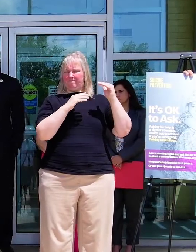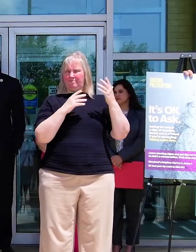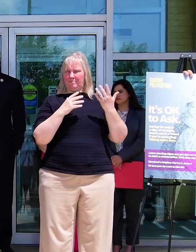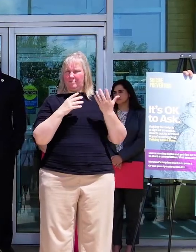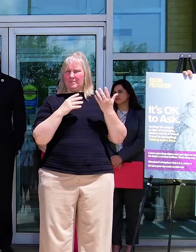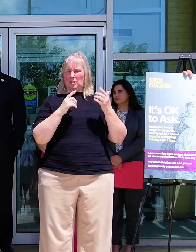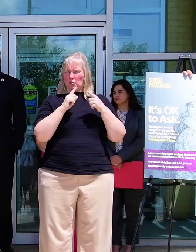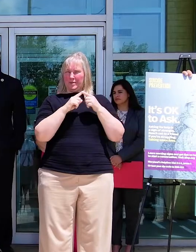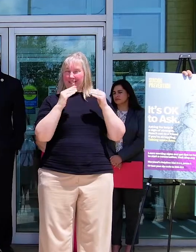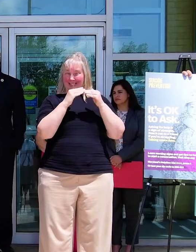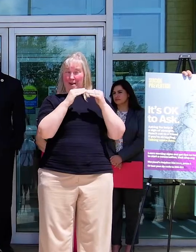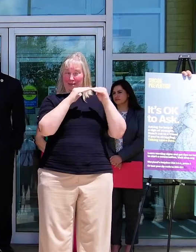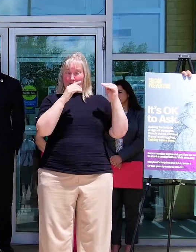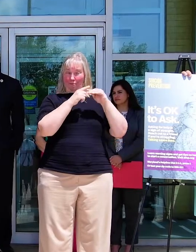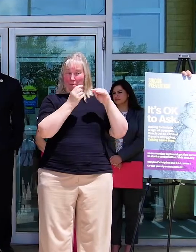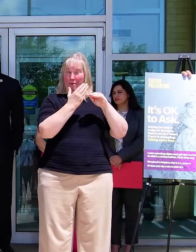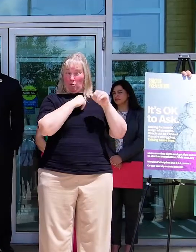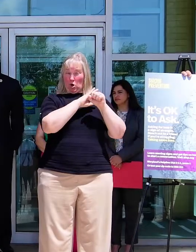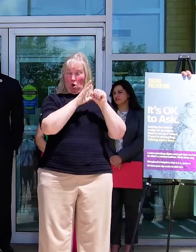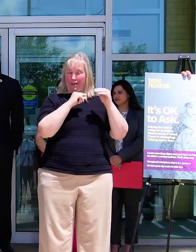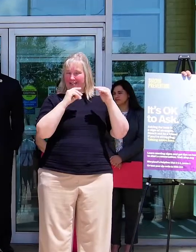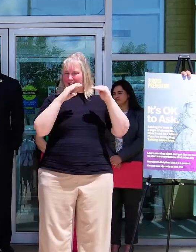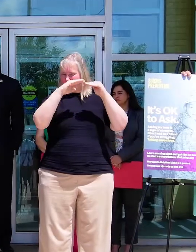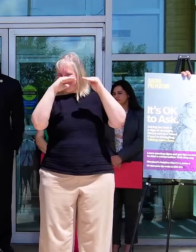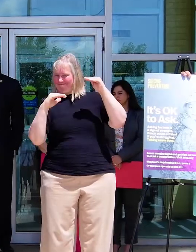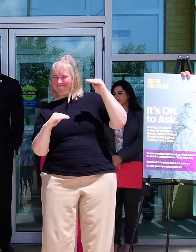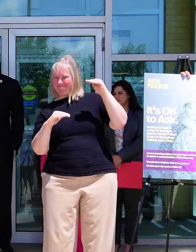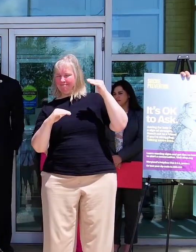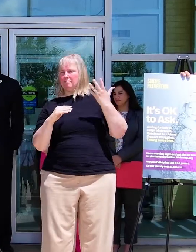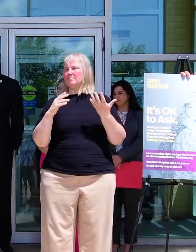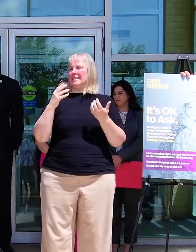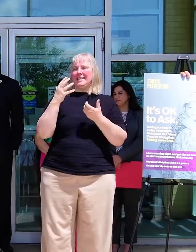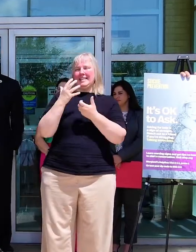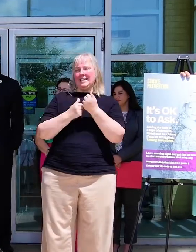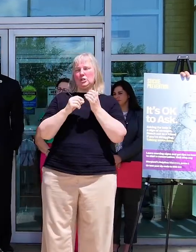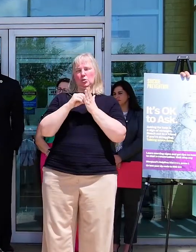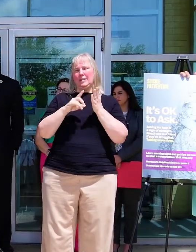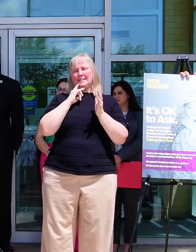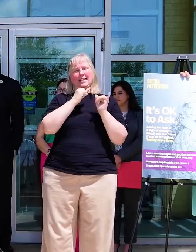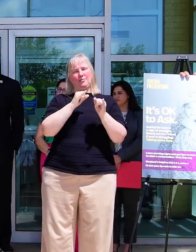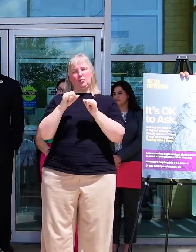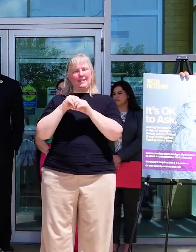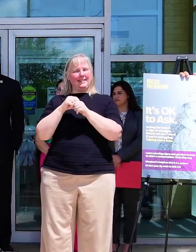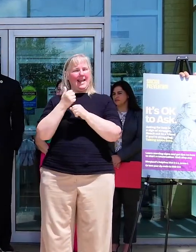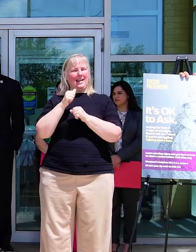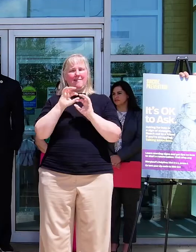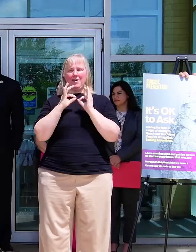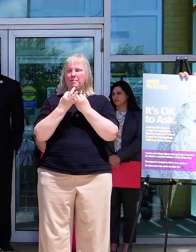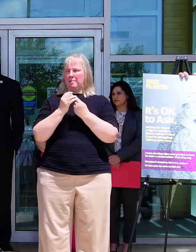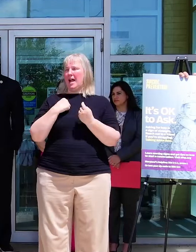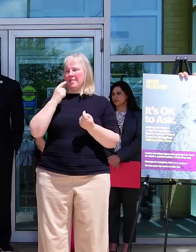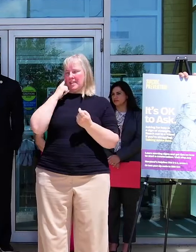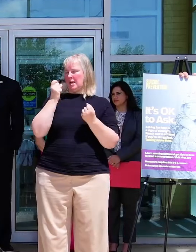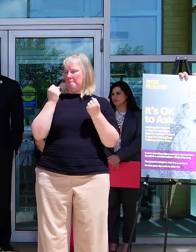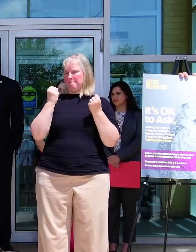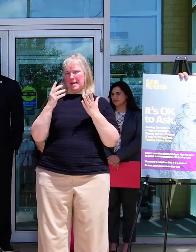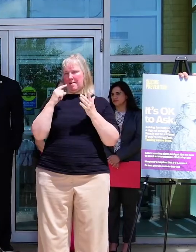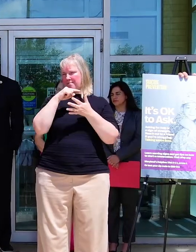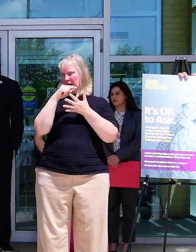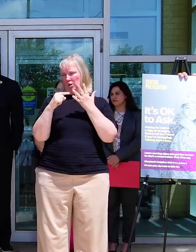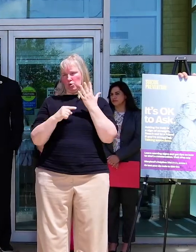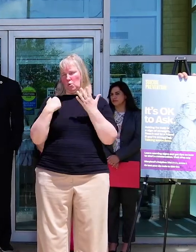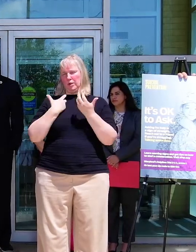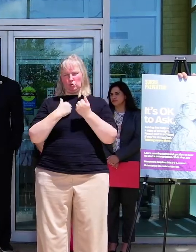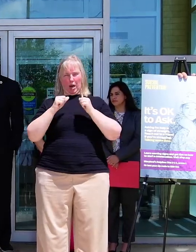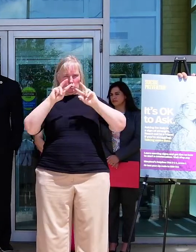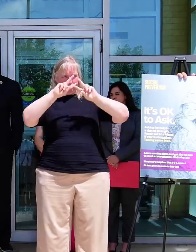pre-COVID? Well, every student would be individual in any family, right? But I think there's probably a multitude of factors that we're trying